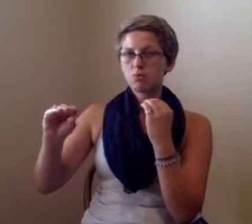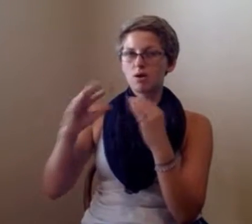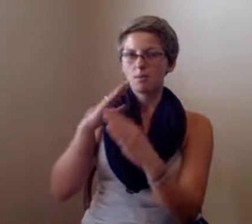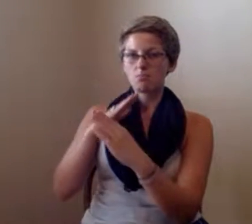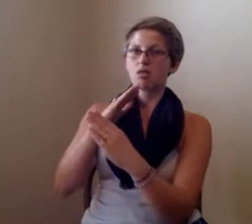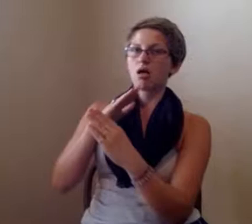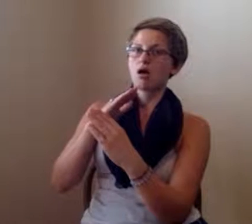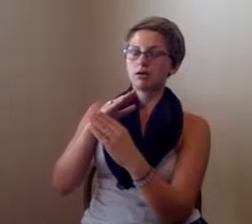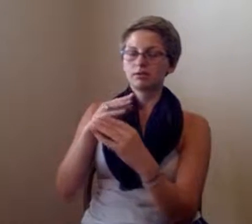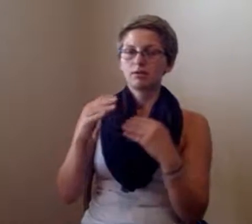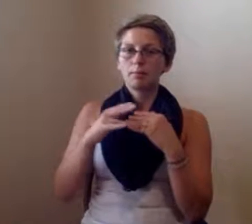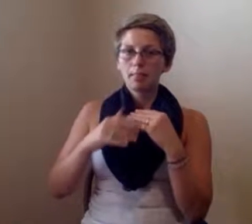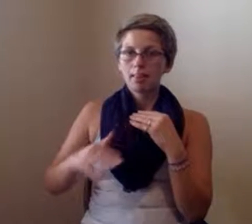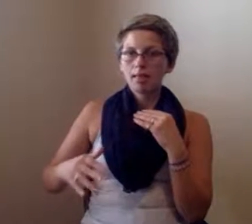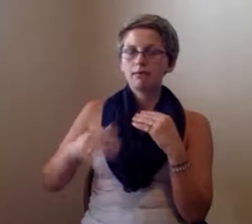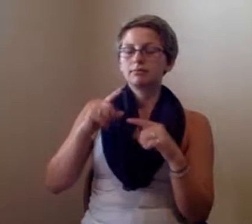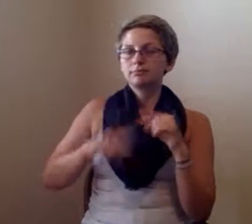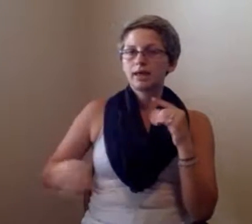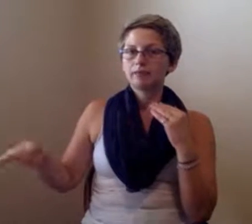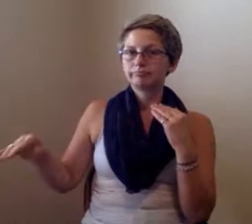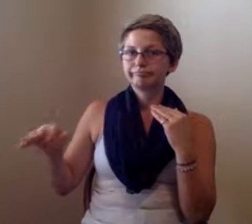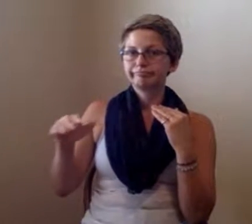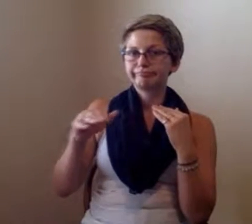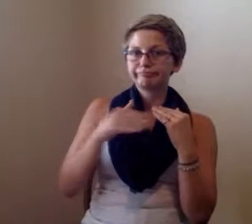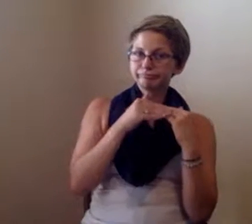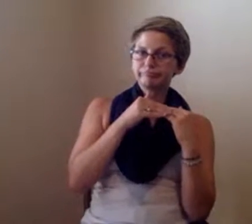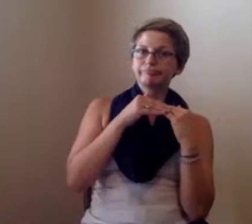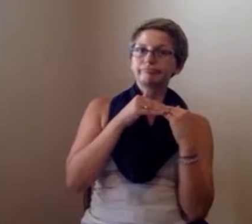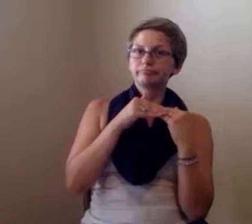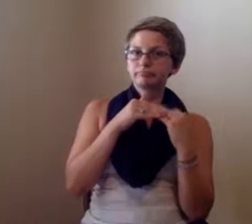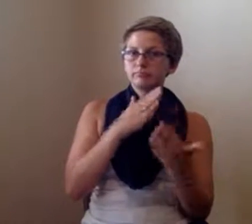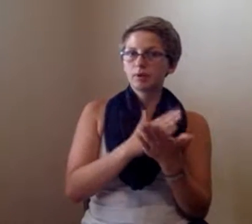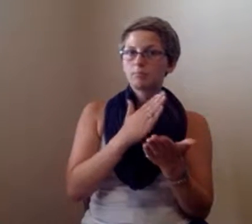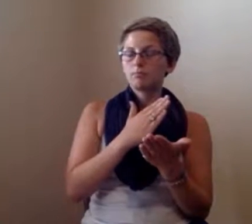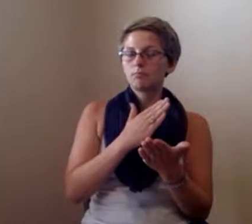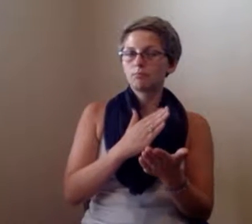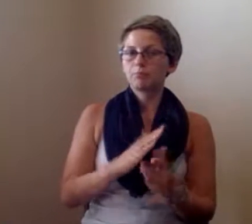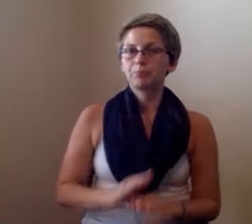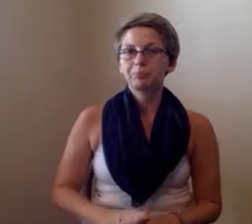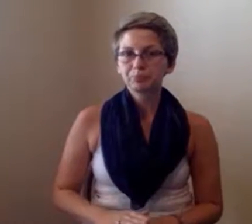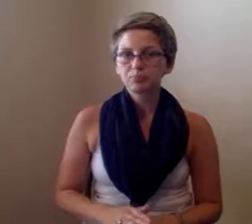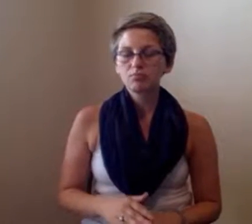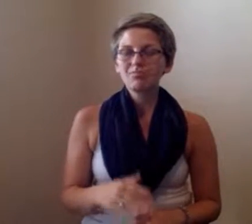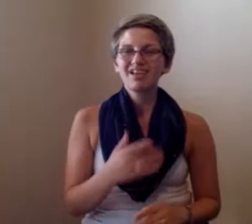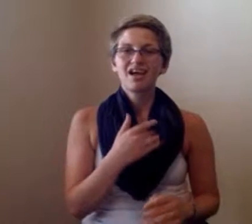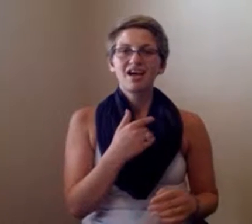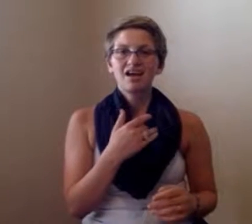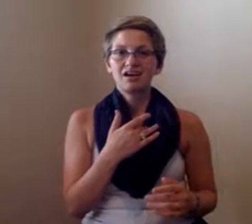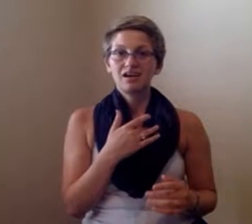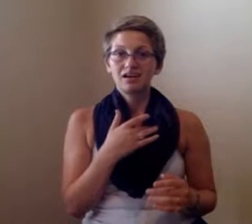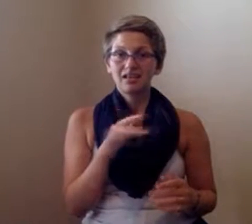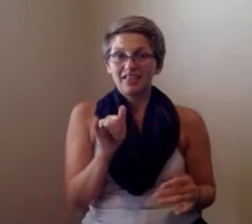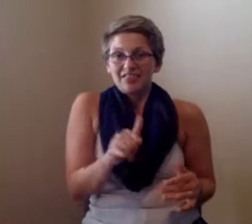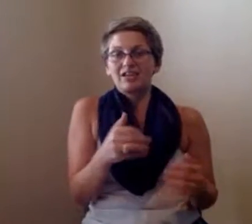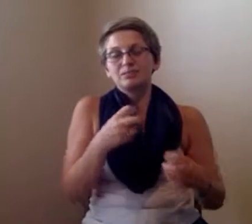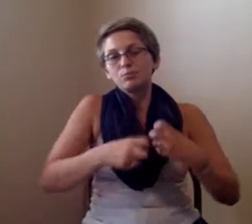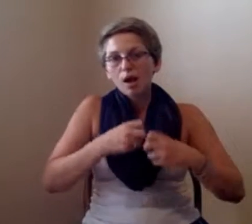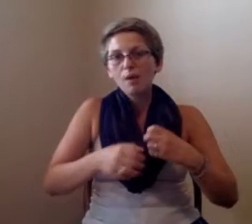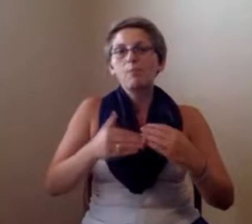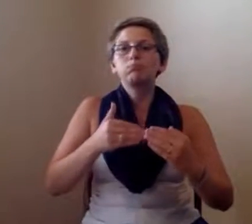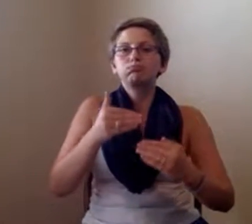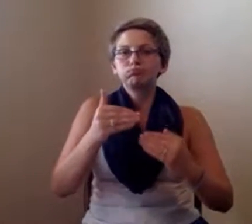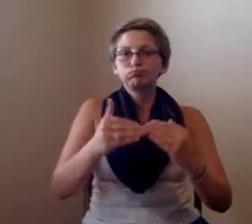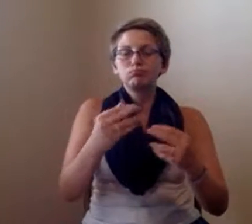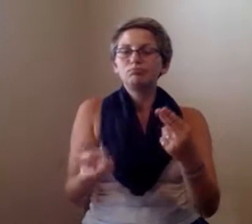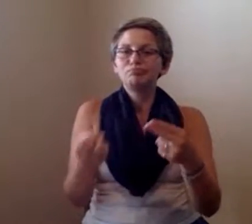heart. Heart disease develops over years and progresses when the heart doesn't get enough nutrient-rich blood. What's the purpose of the